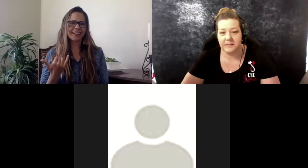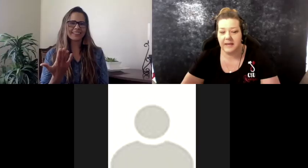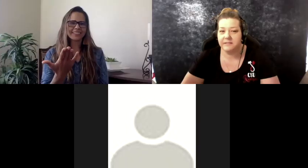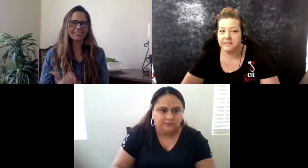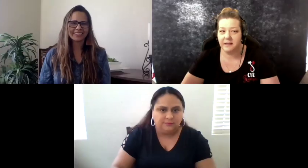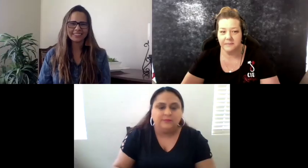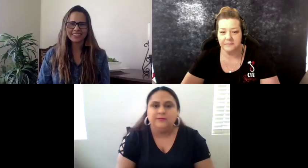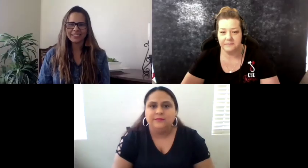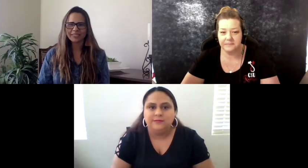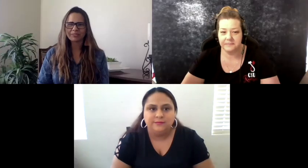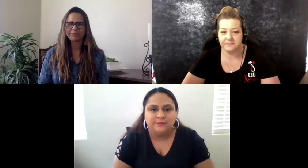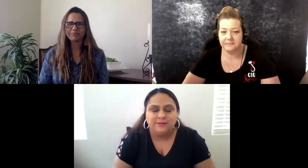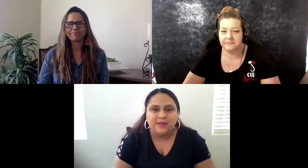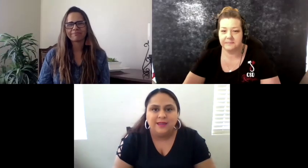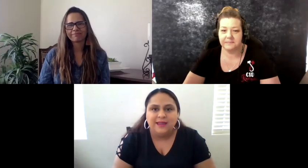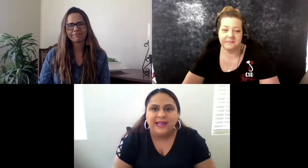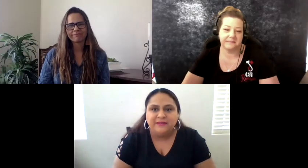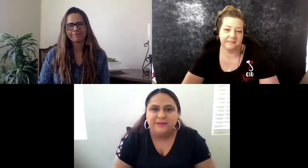Next, we have Yiesell.